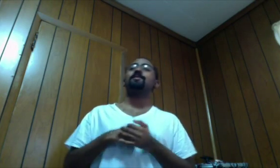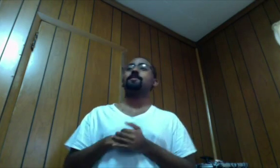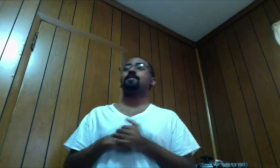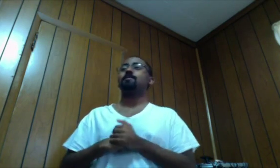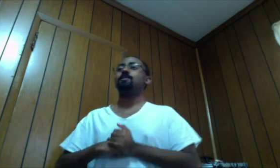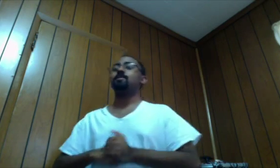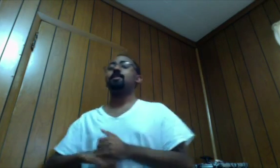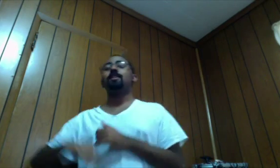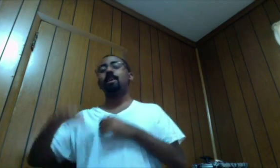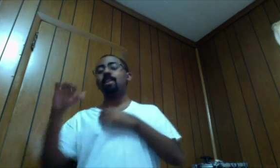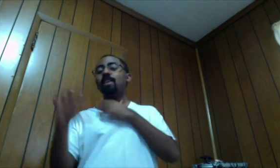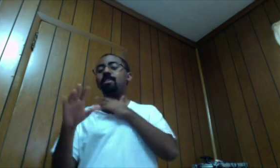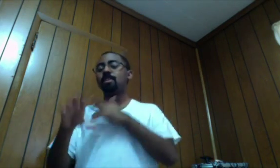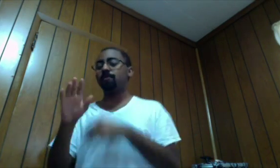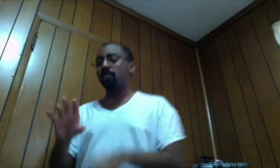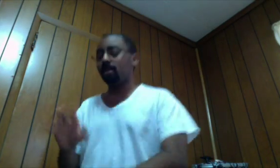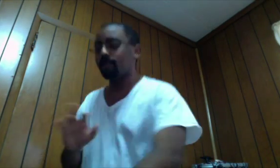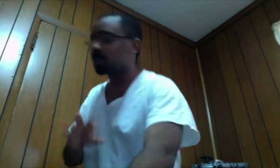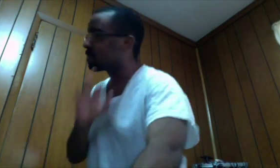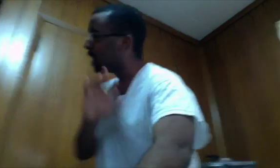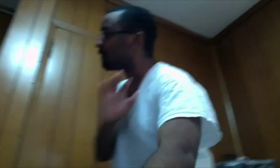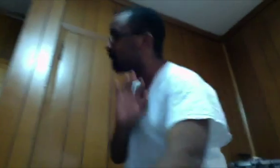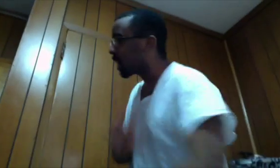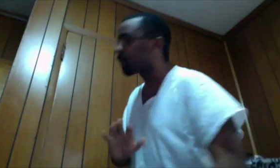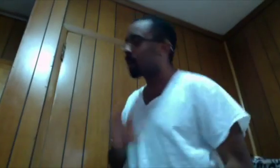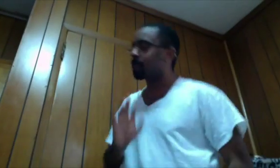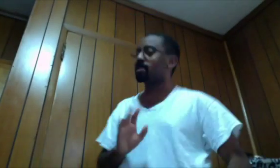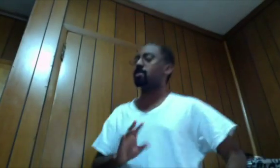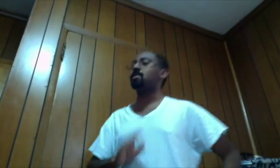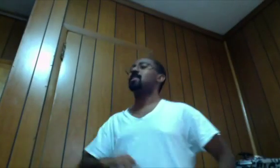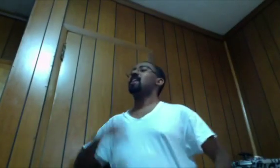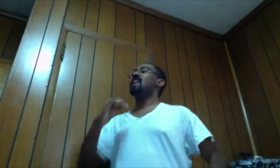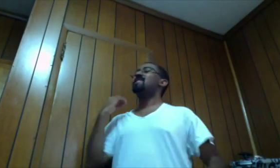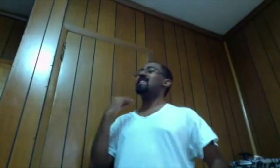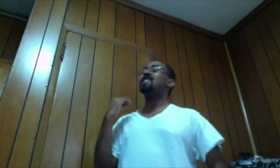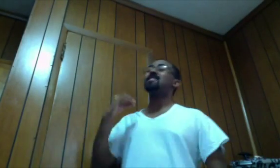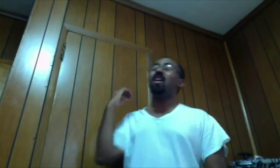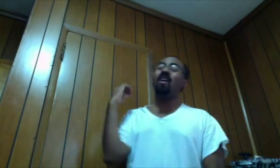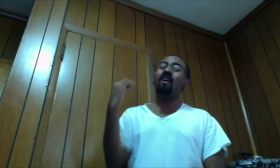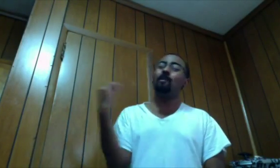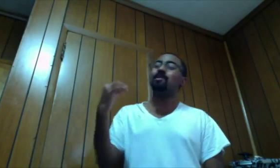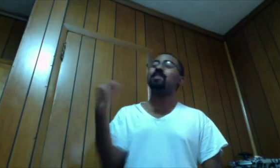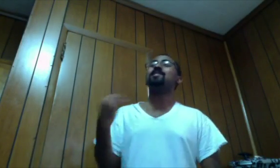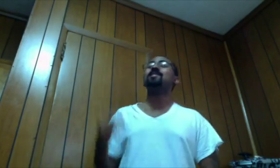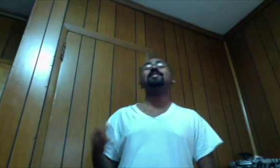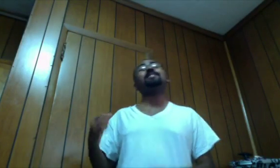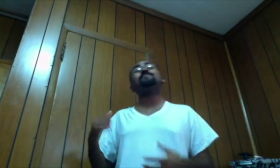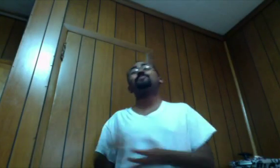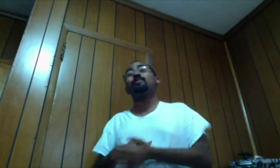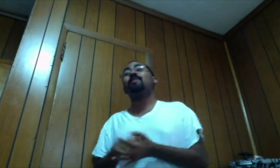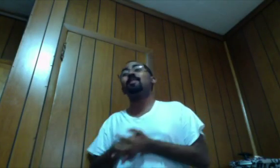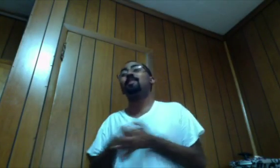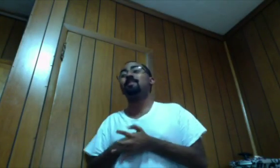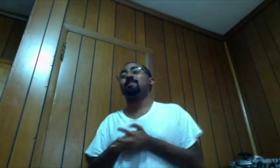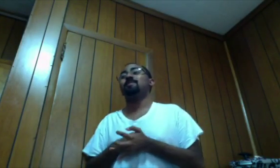first episode. Now, last season's first episode is my favorite episode. And to say that it's almost as good is pretty good to